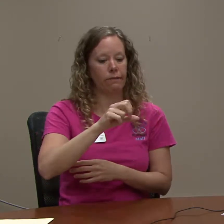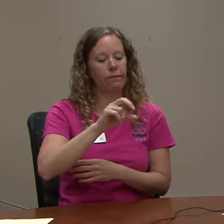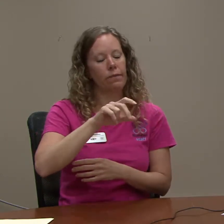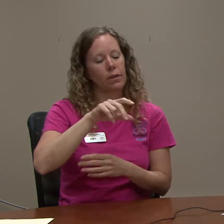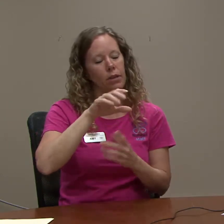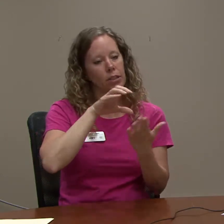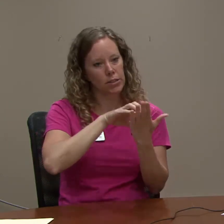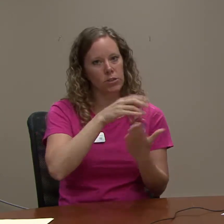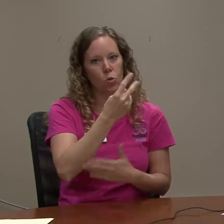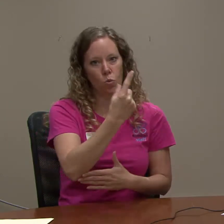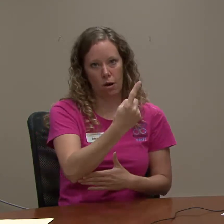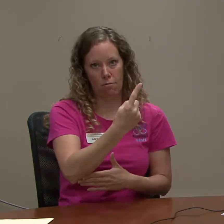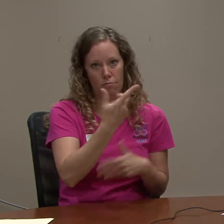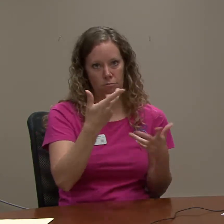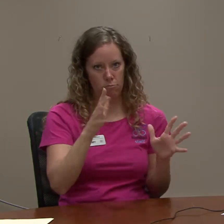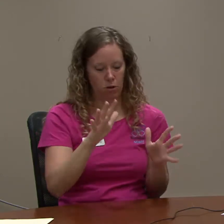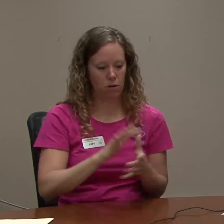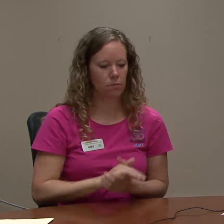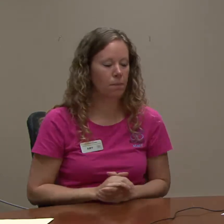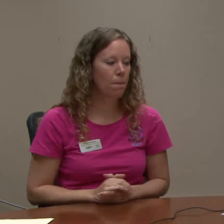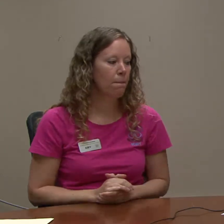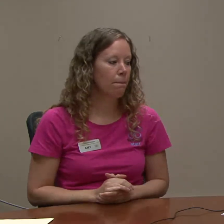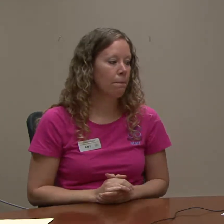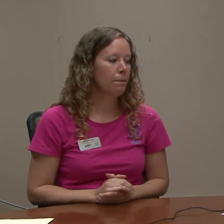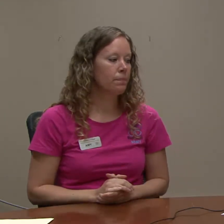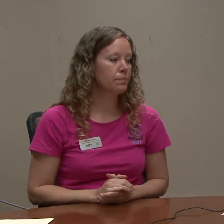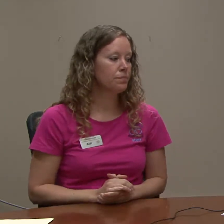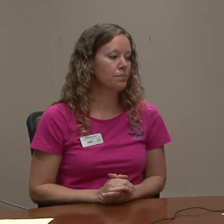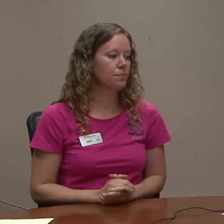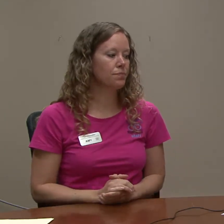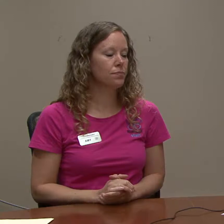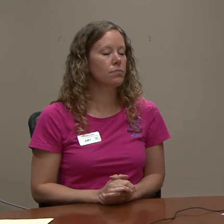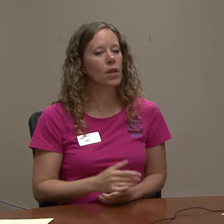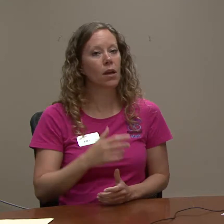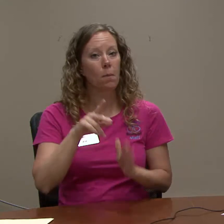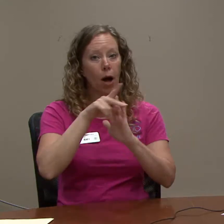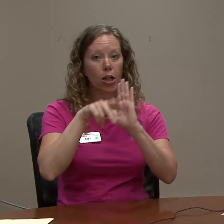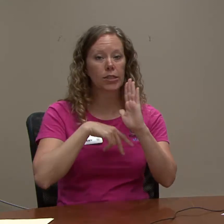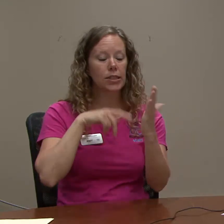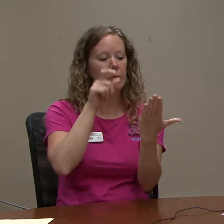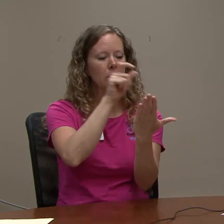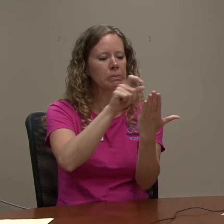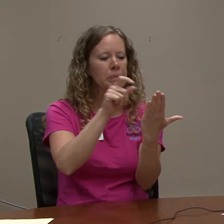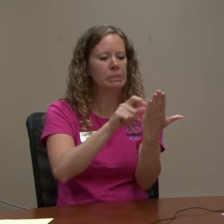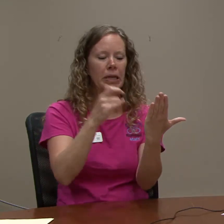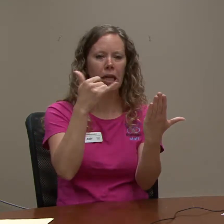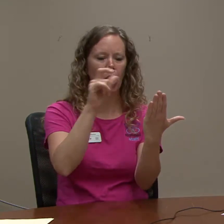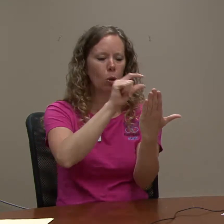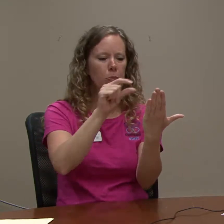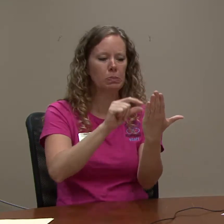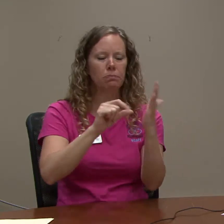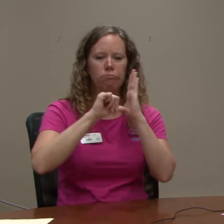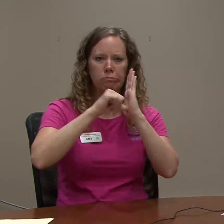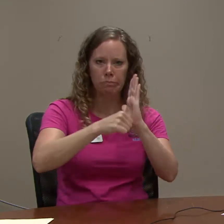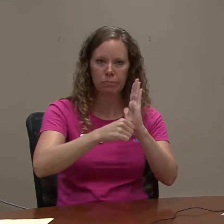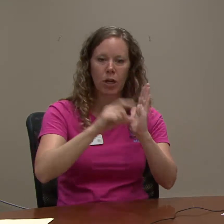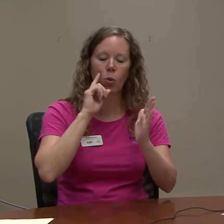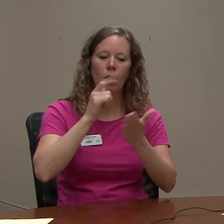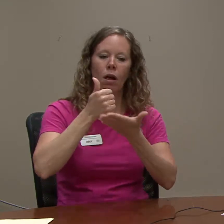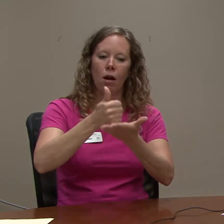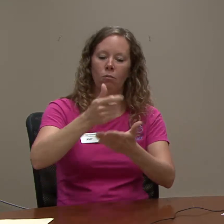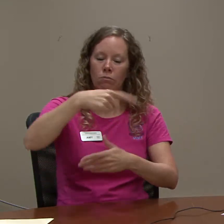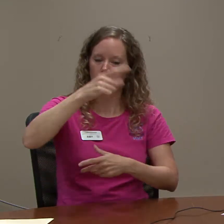So let me start. I'm just going to go through the highlights of the policy, and that will help you